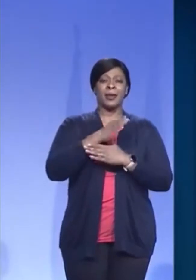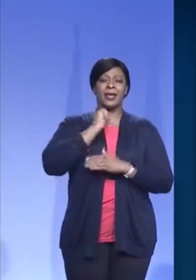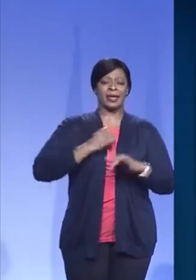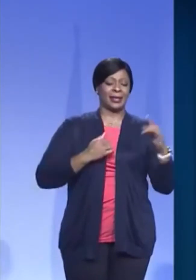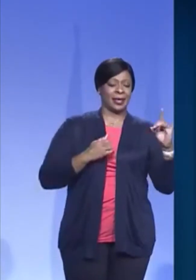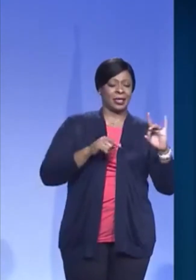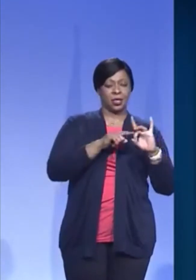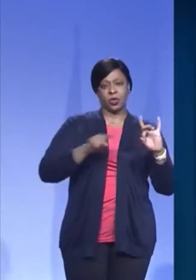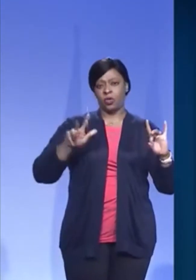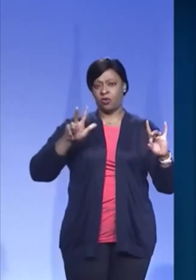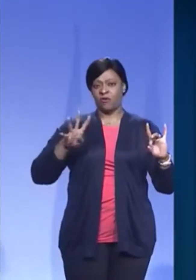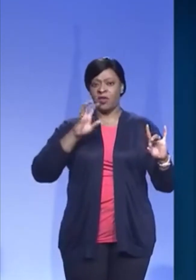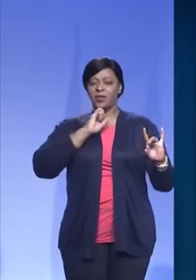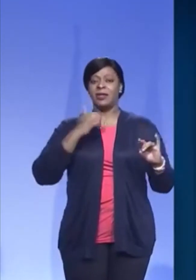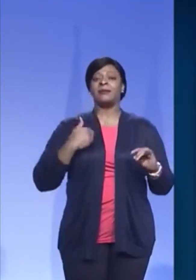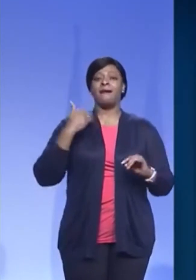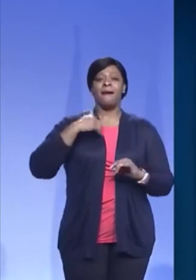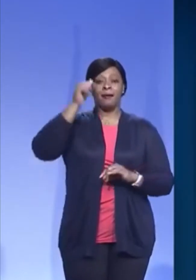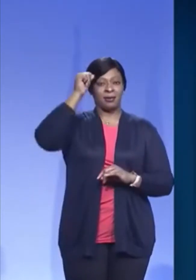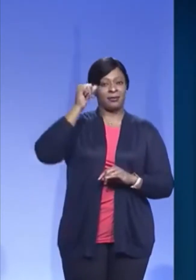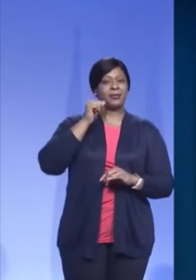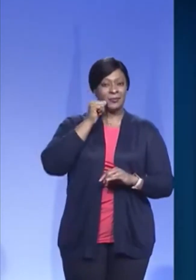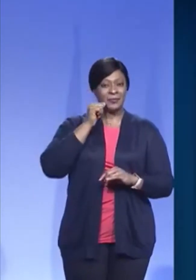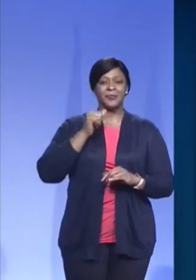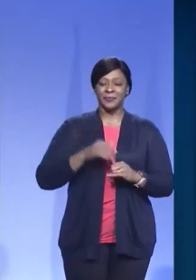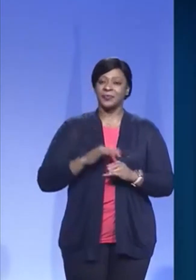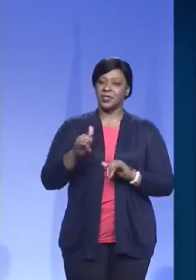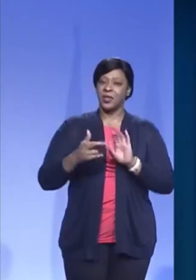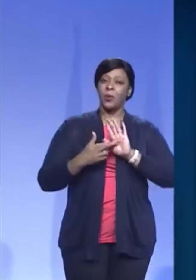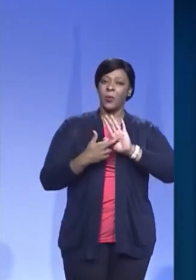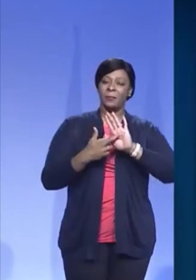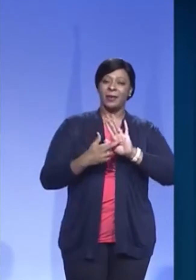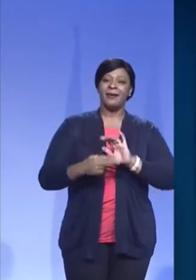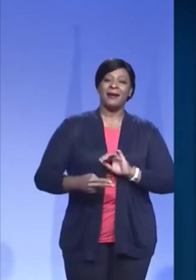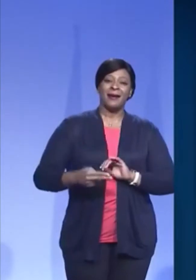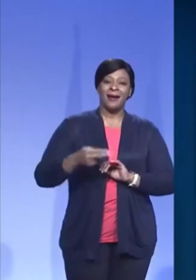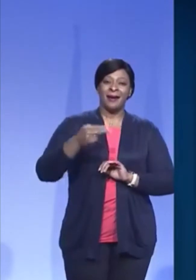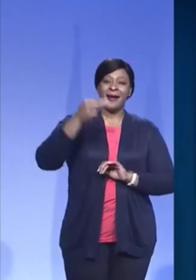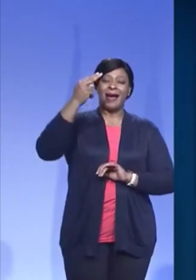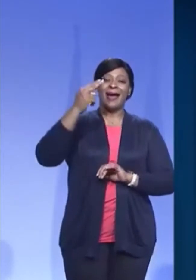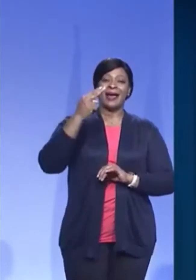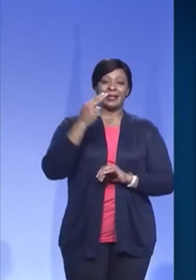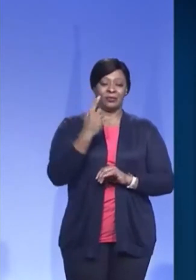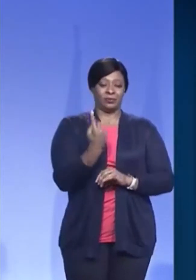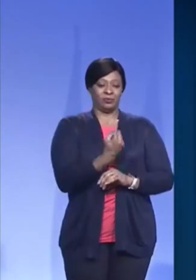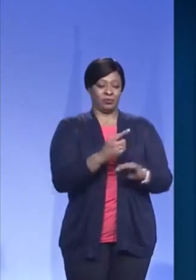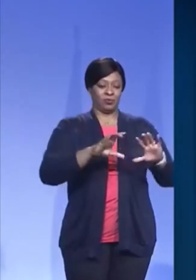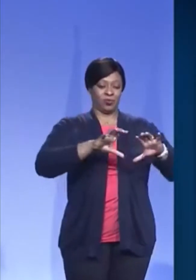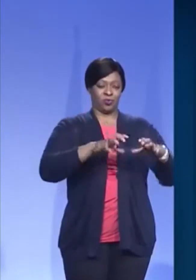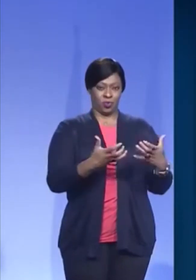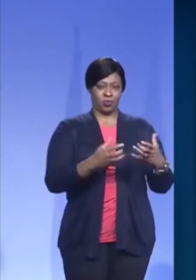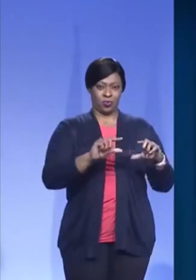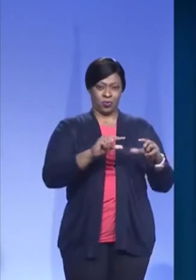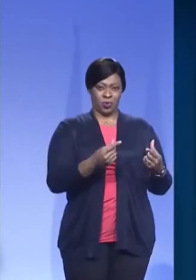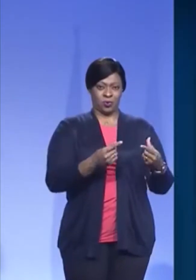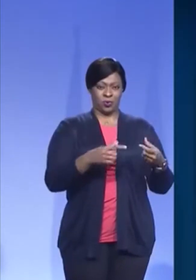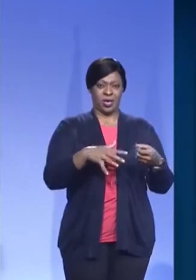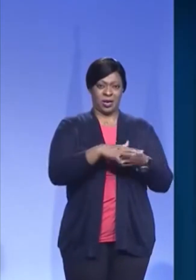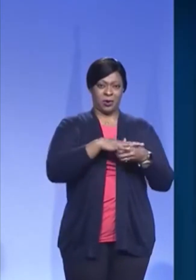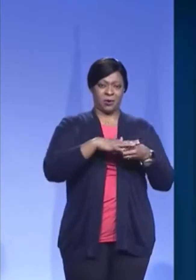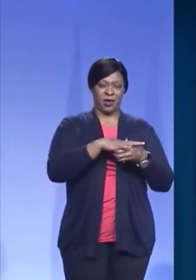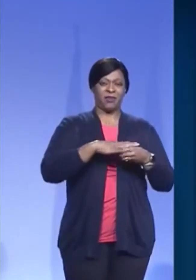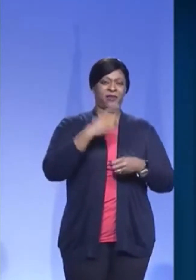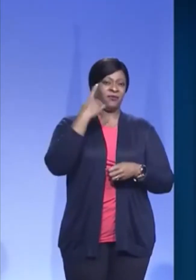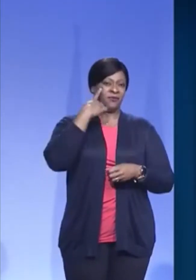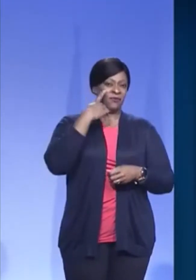and 34 years old, young adults. That represents the highest single group demographically